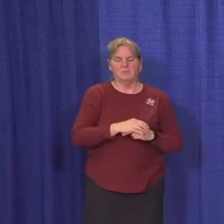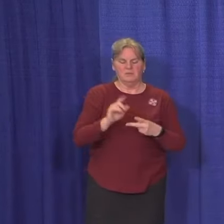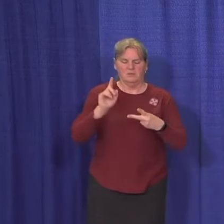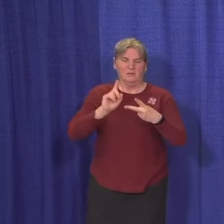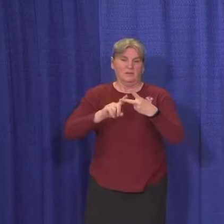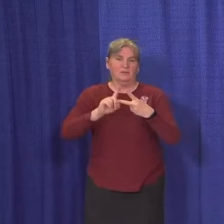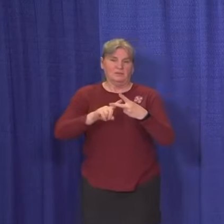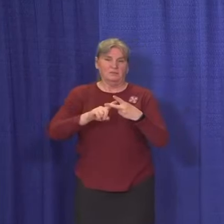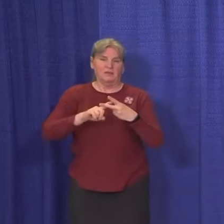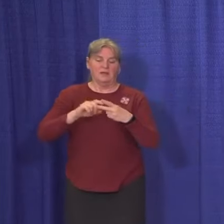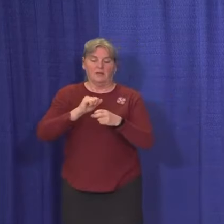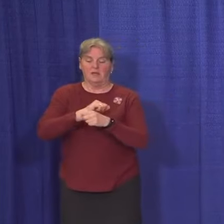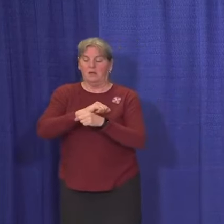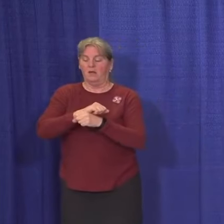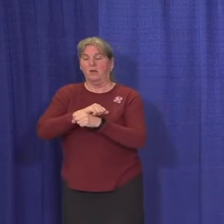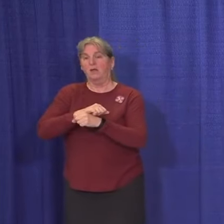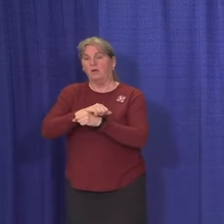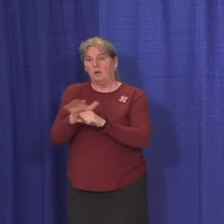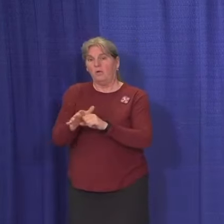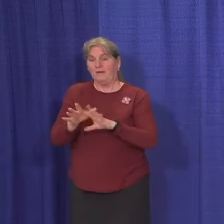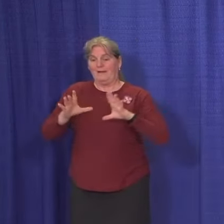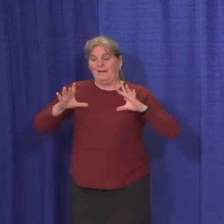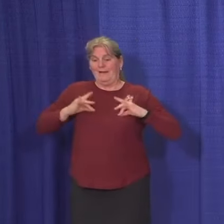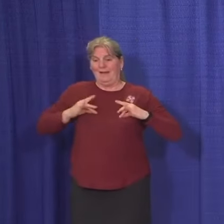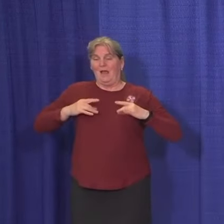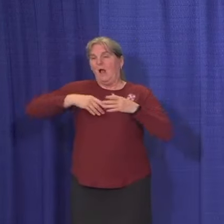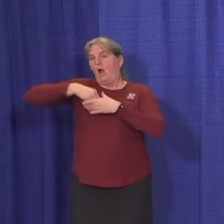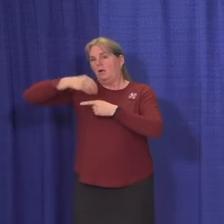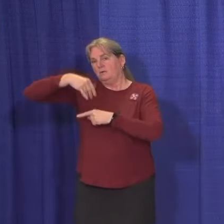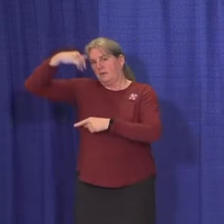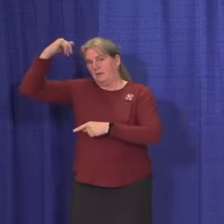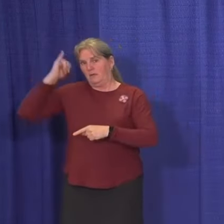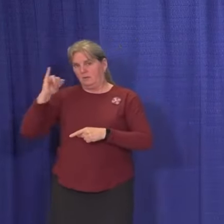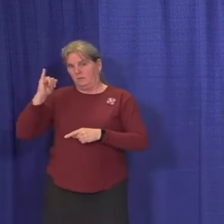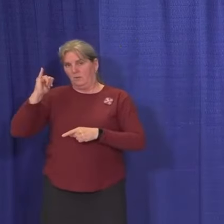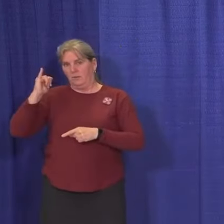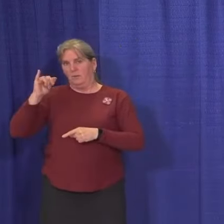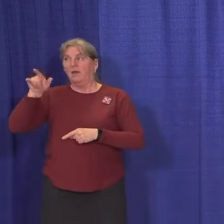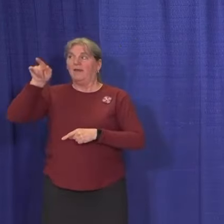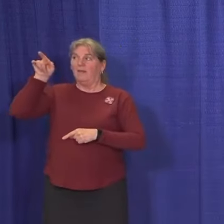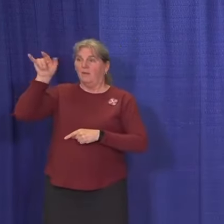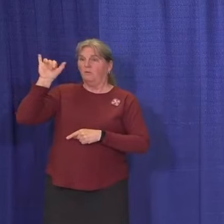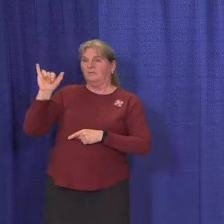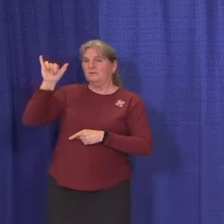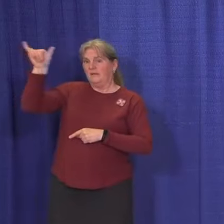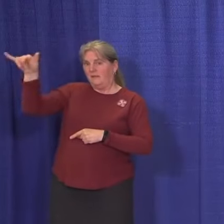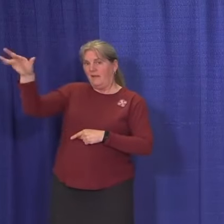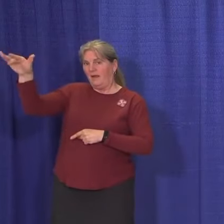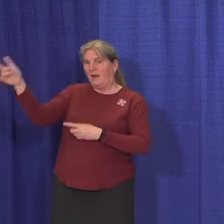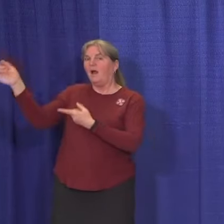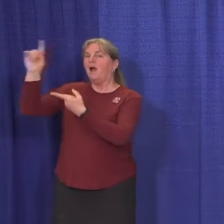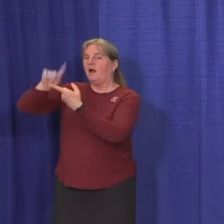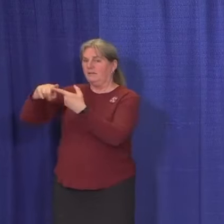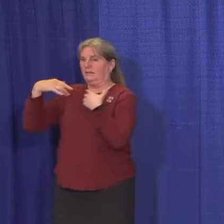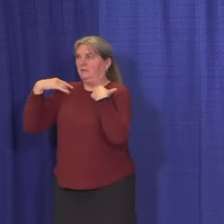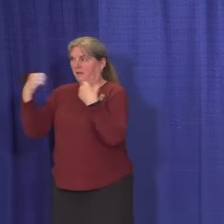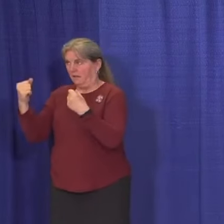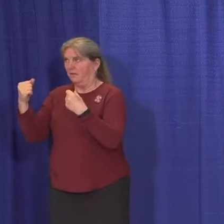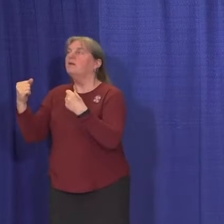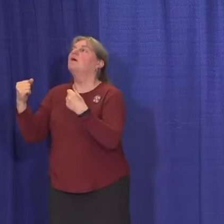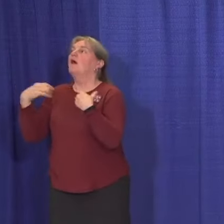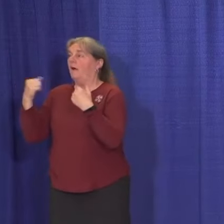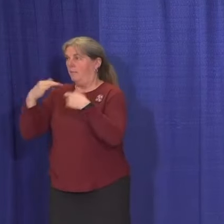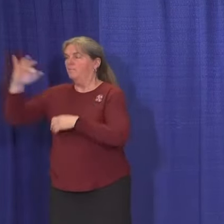contracted COVID outside of Yukon and was diagnosed and will remain out of territory until free of